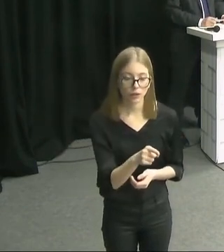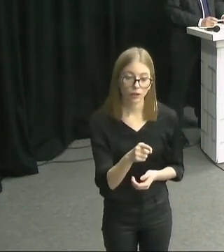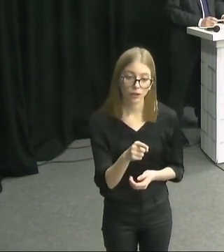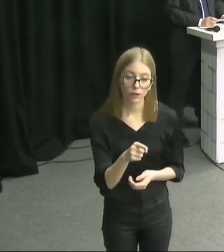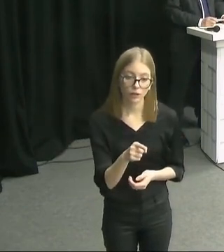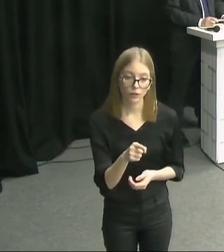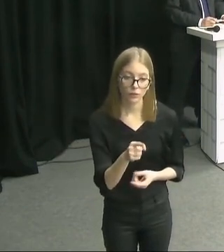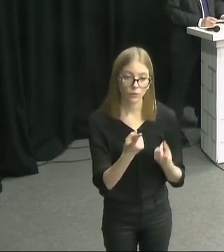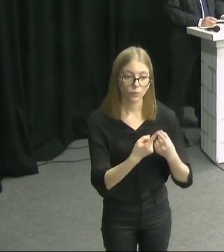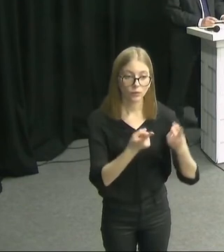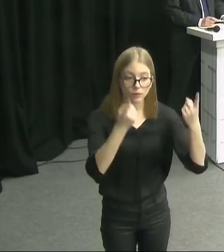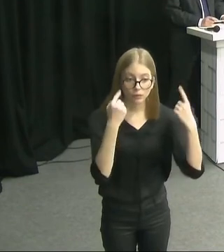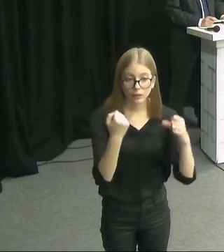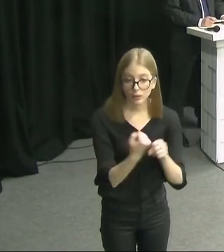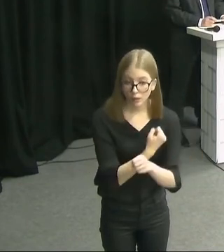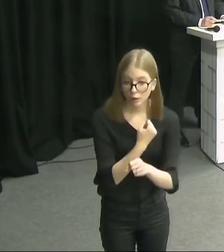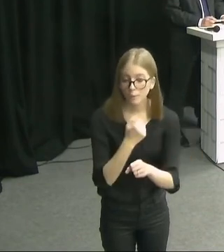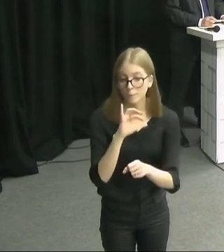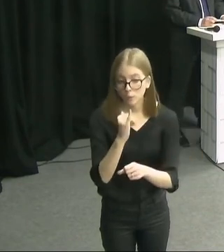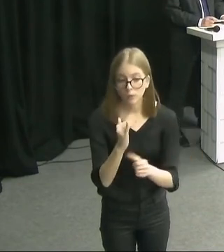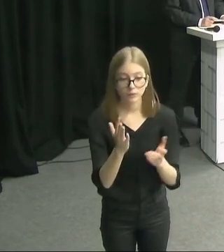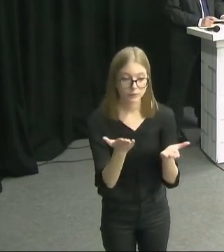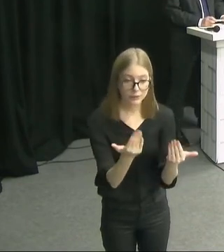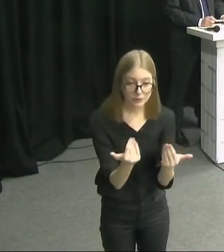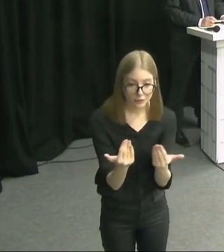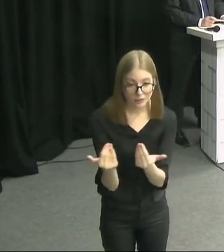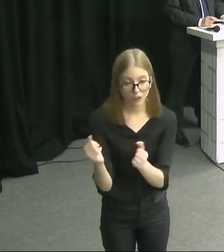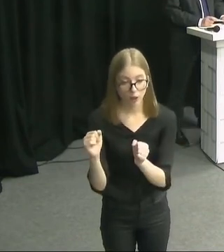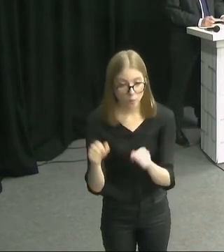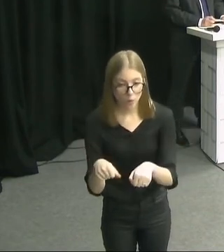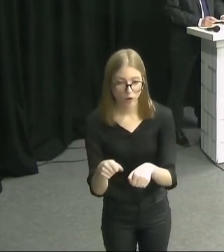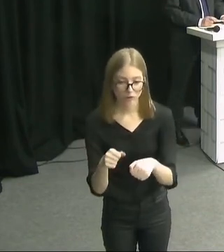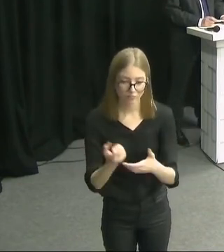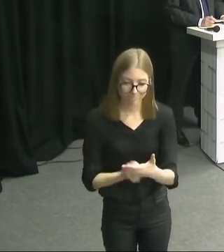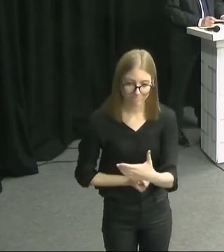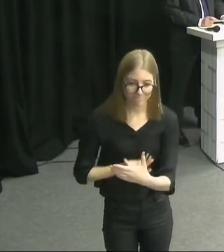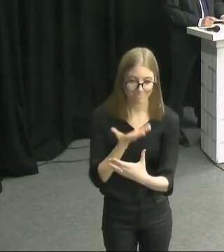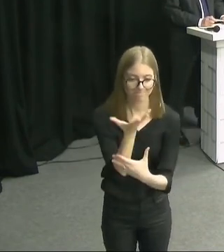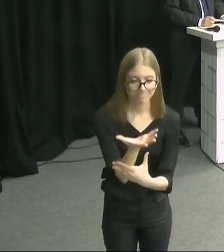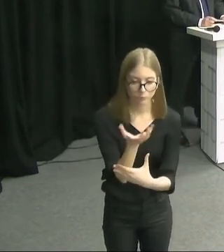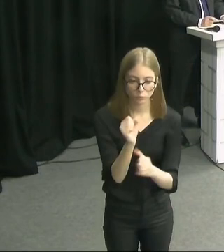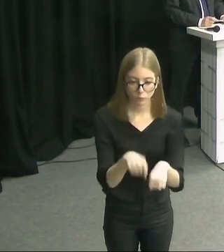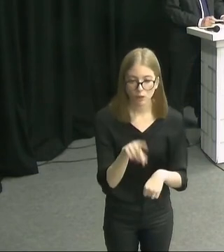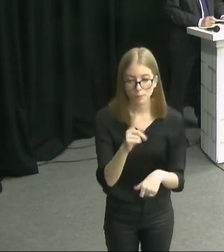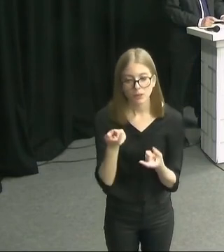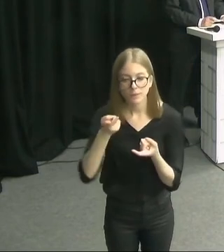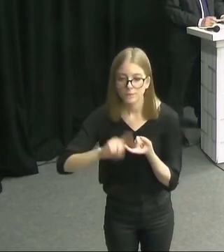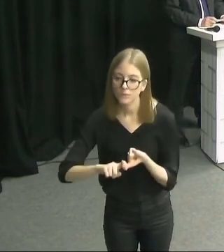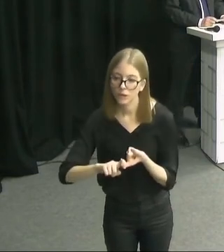person. So it's the university's job to ensure that every person finds his or her